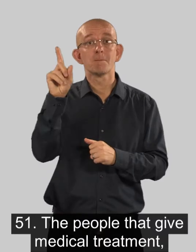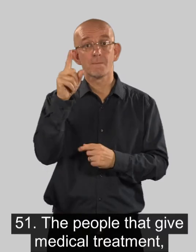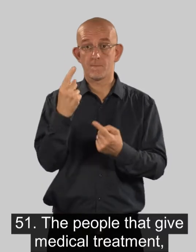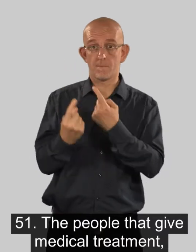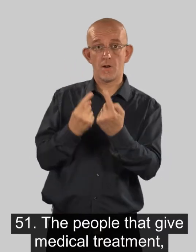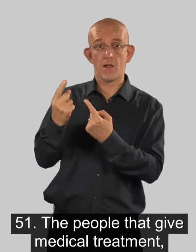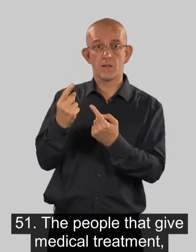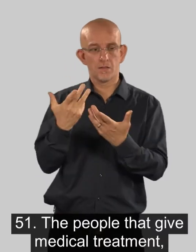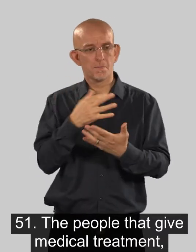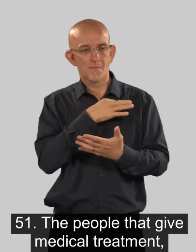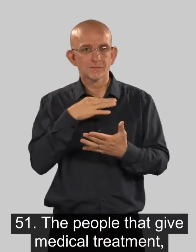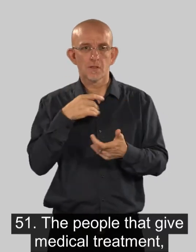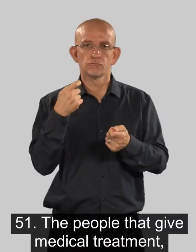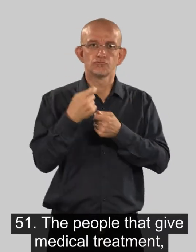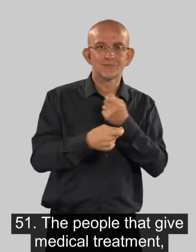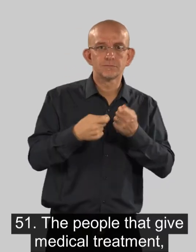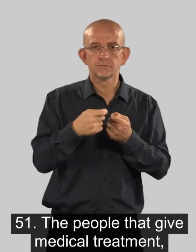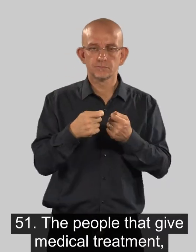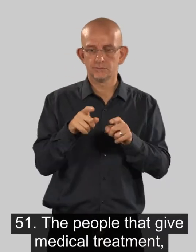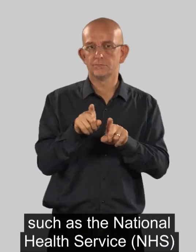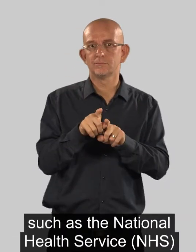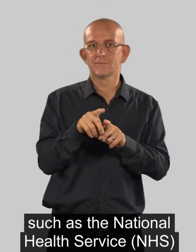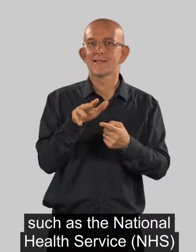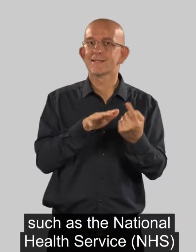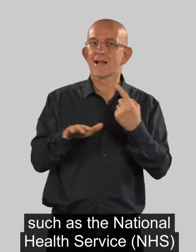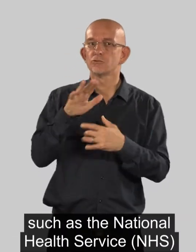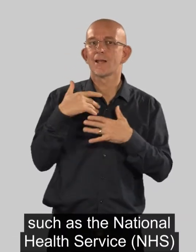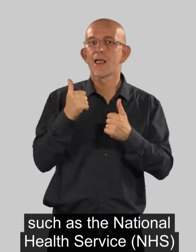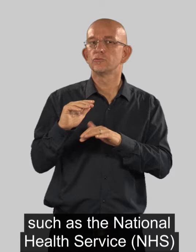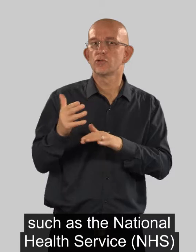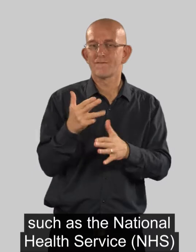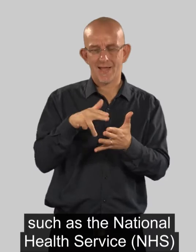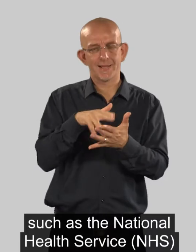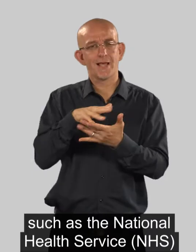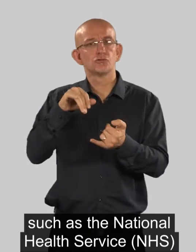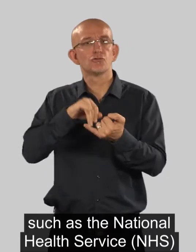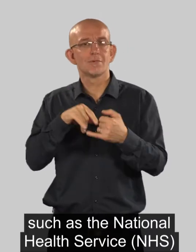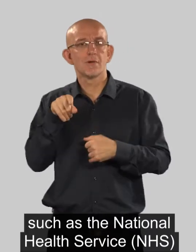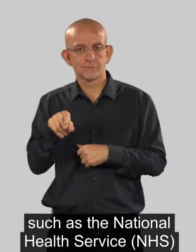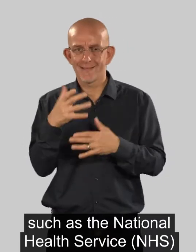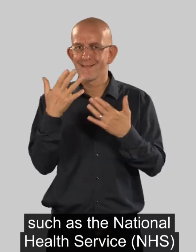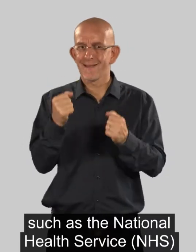The people that give medical treatment, such as the National Health Service,